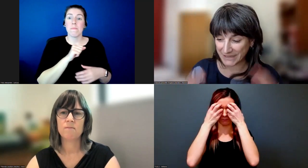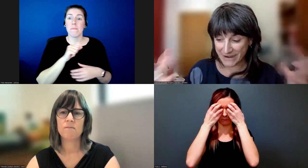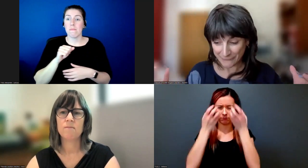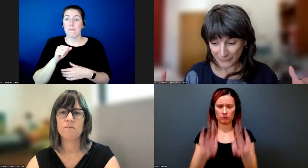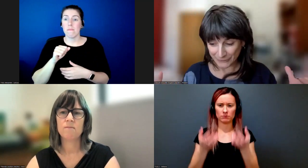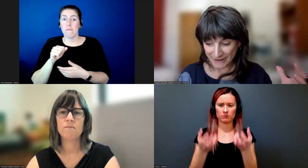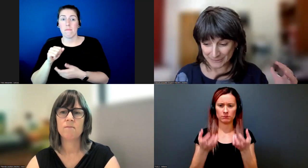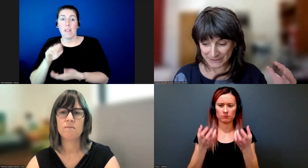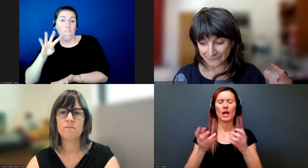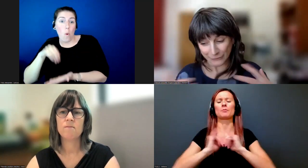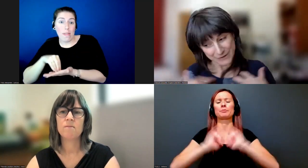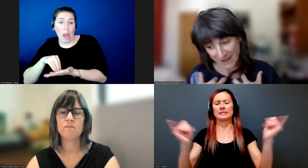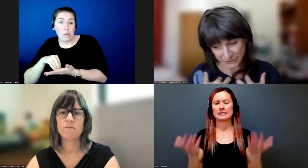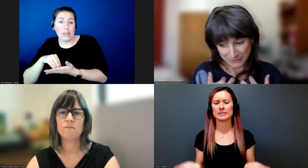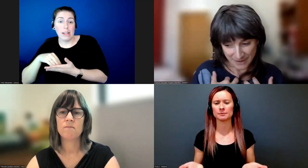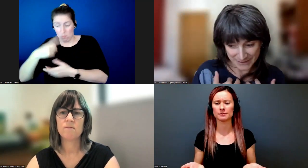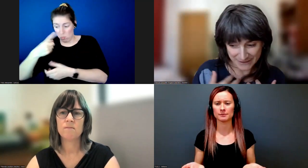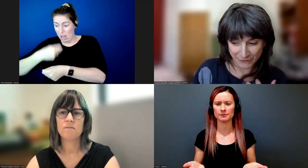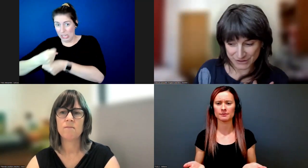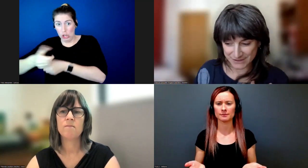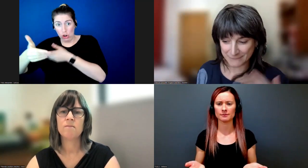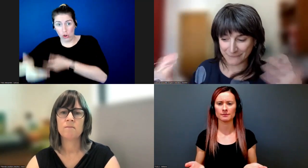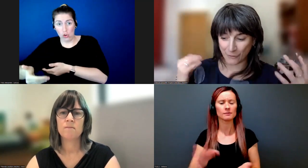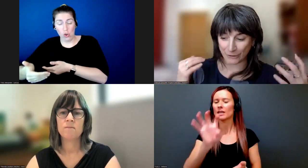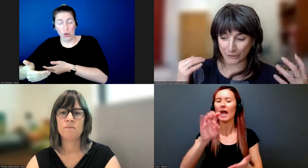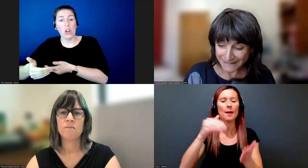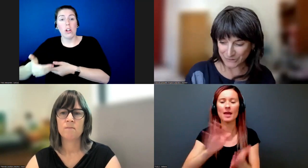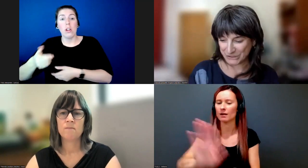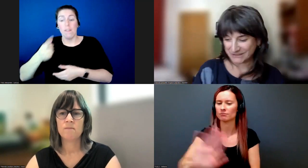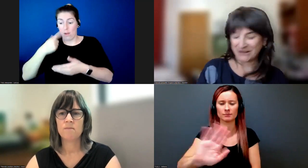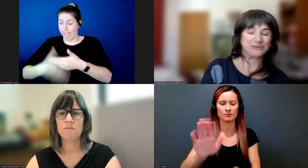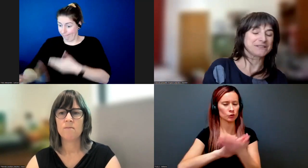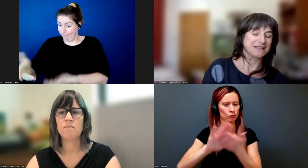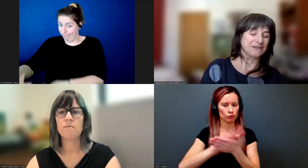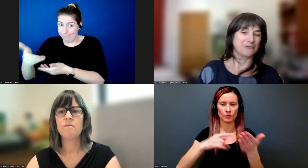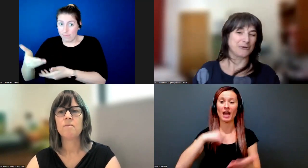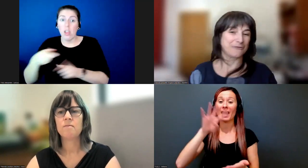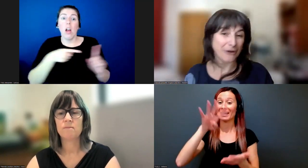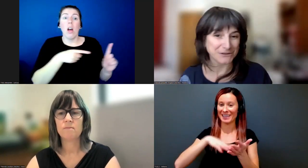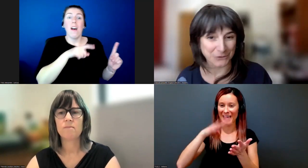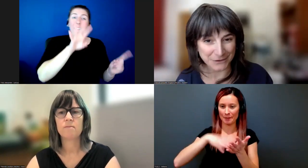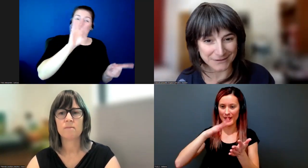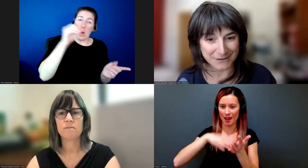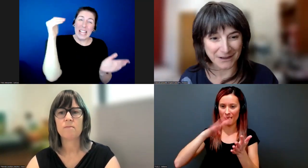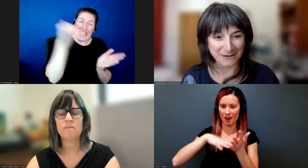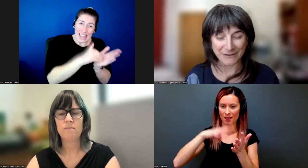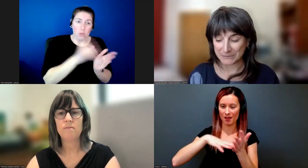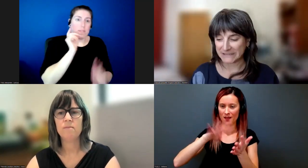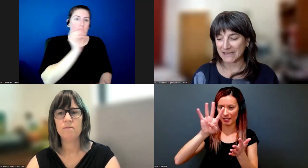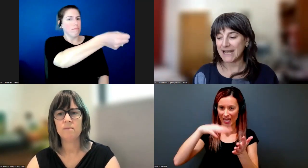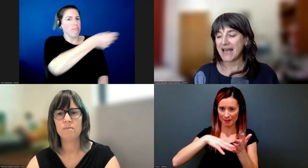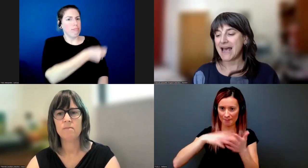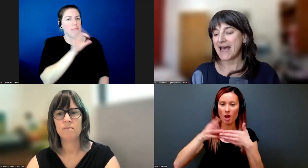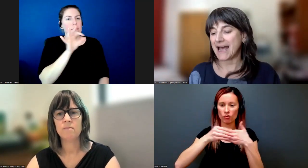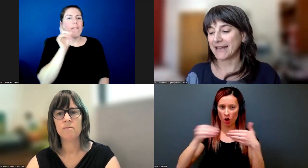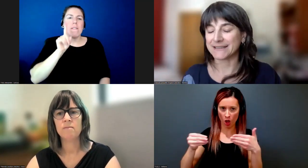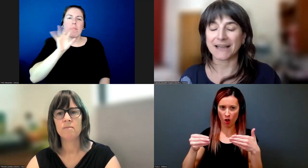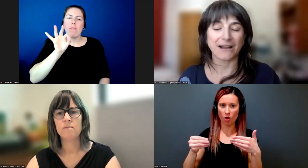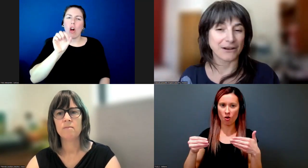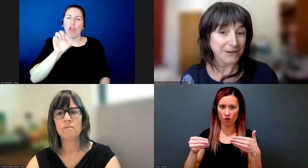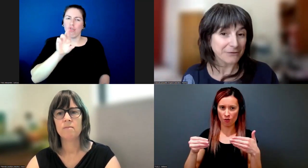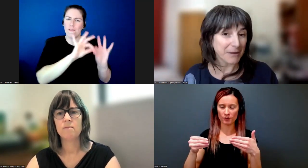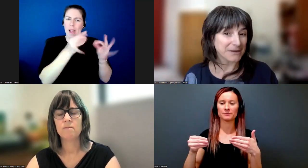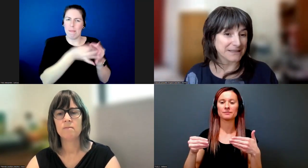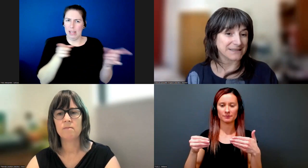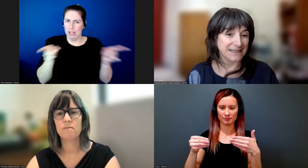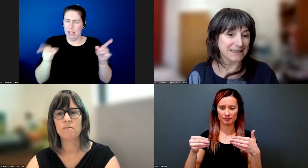a year for a family, for the natural family, versus $40,000 a year for a foster family. And a